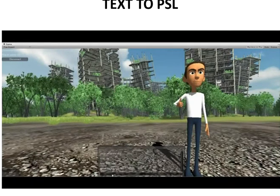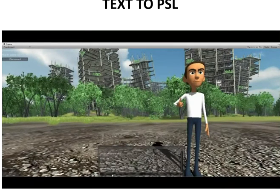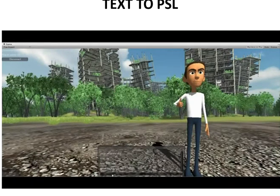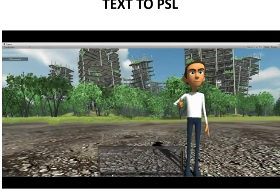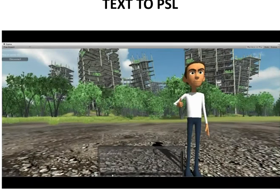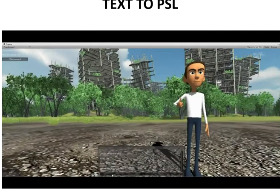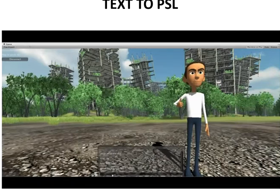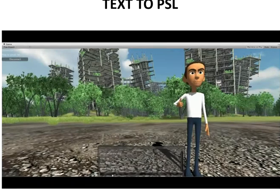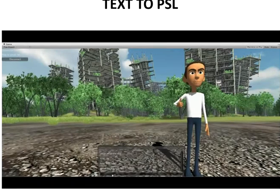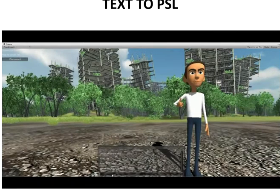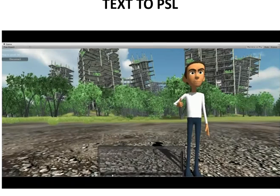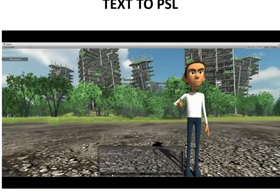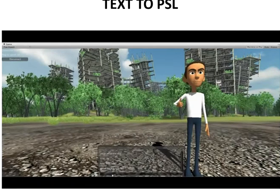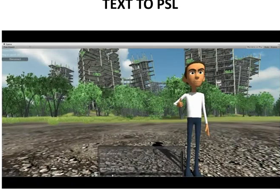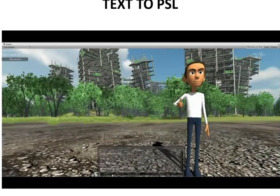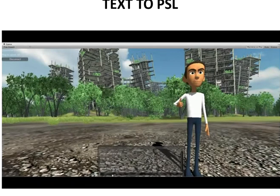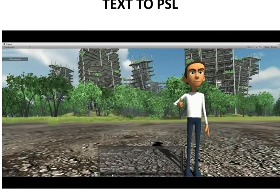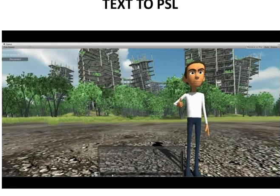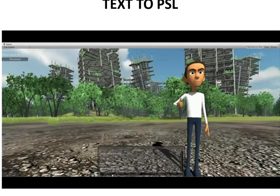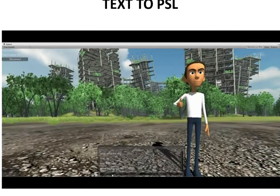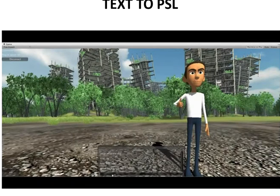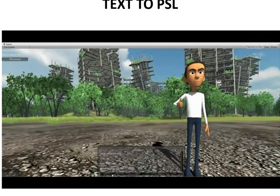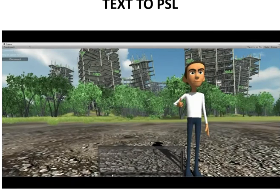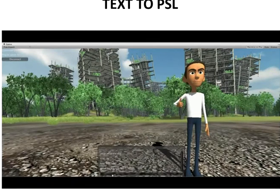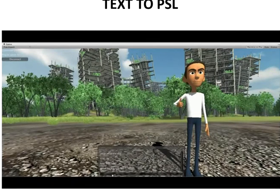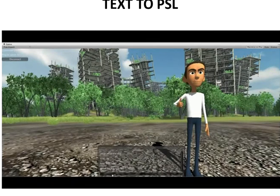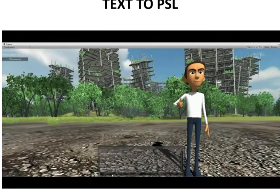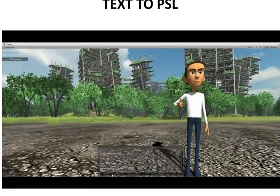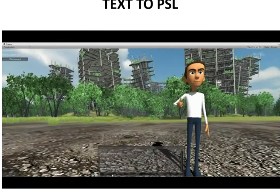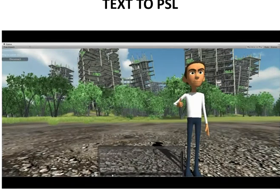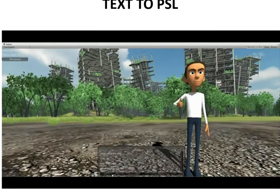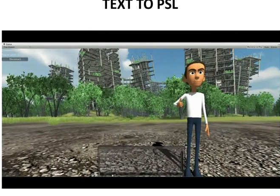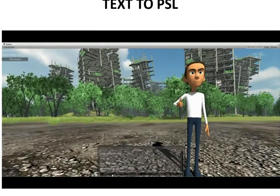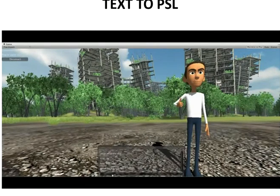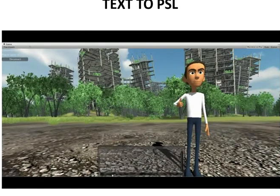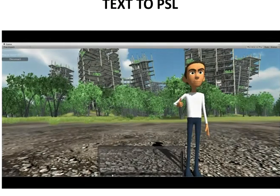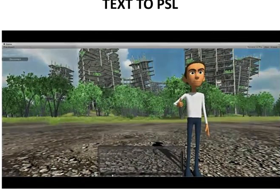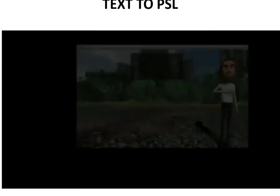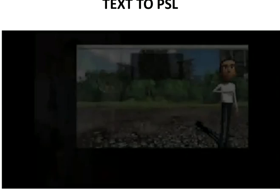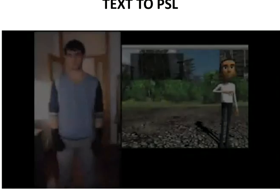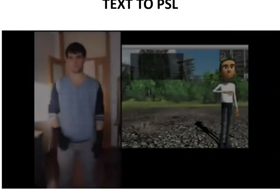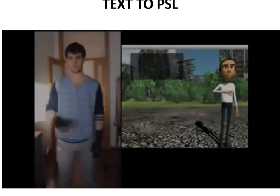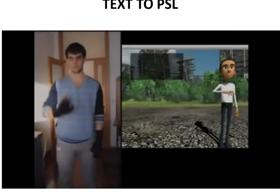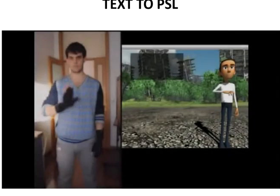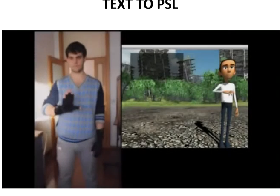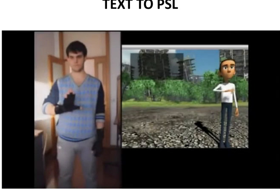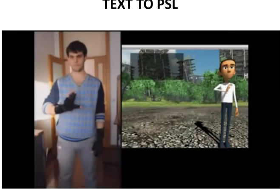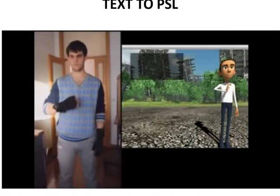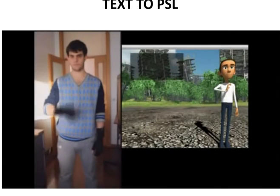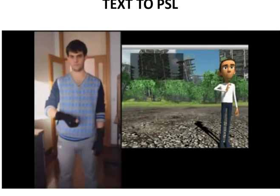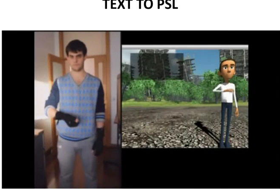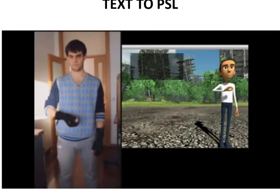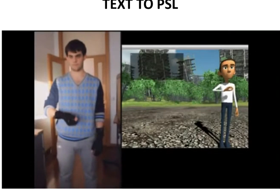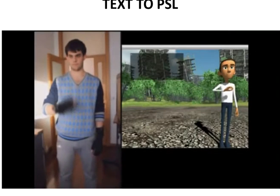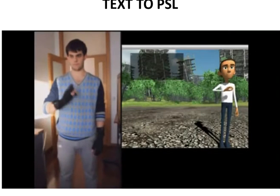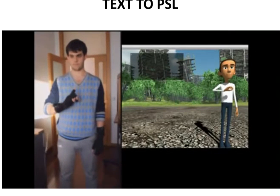gestures. This example of the video is a chat that you're looking at right now. It's a long distance chat. It's like two different